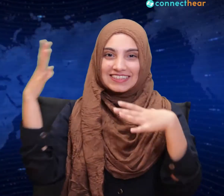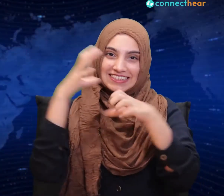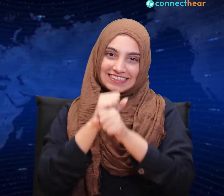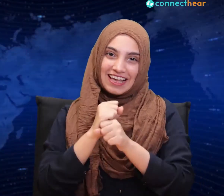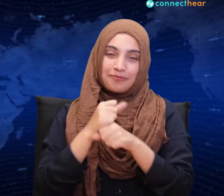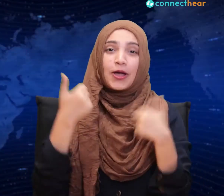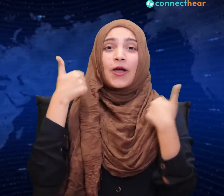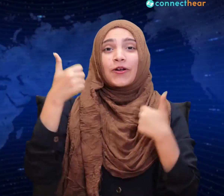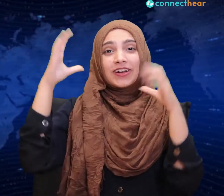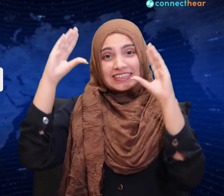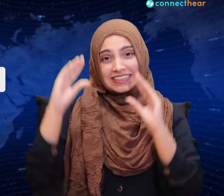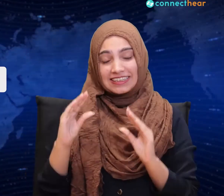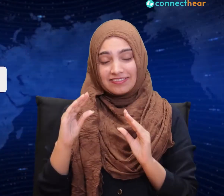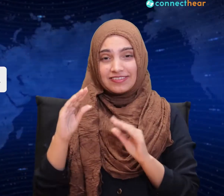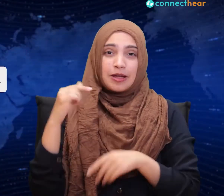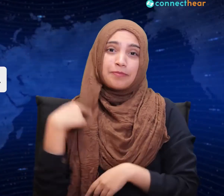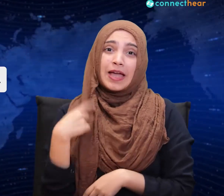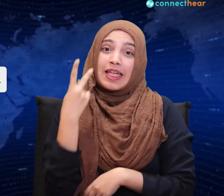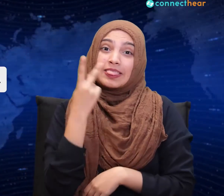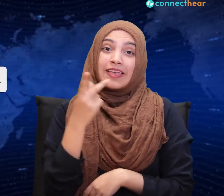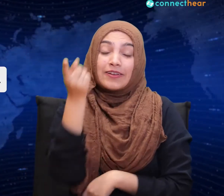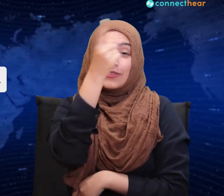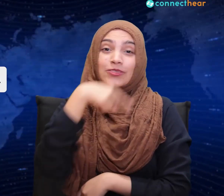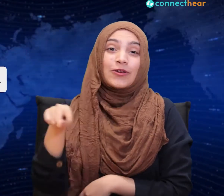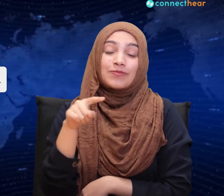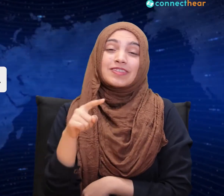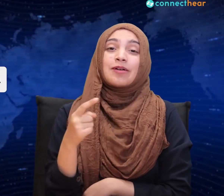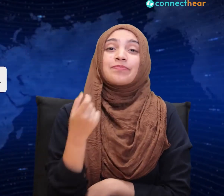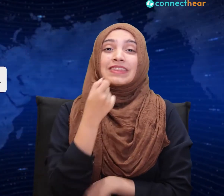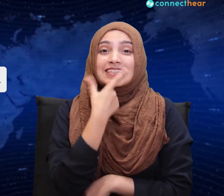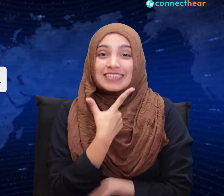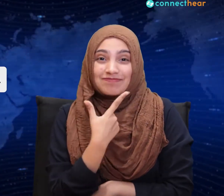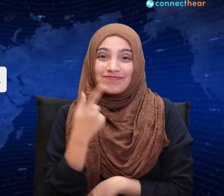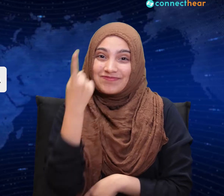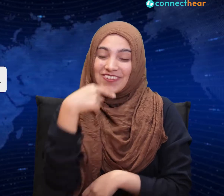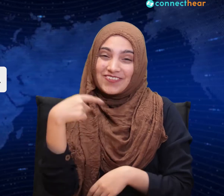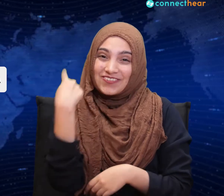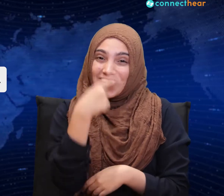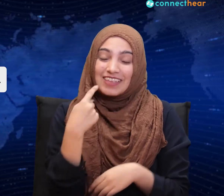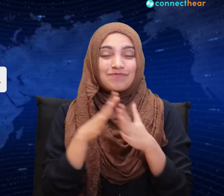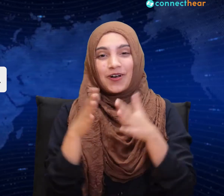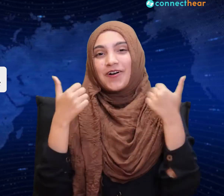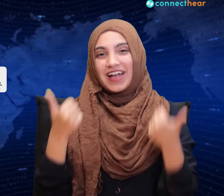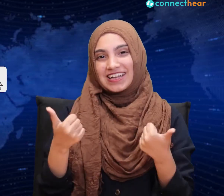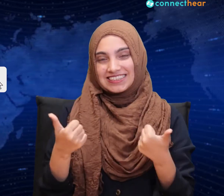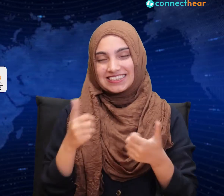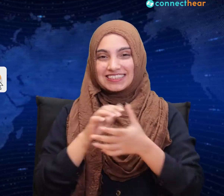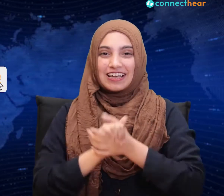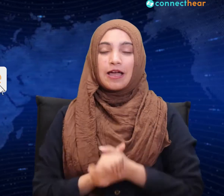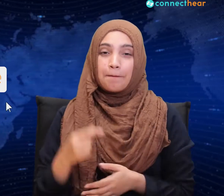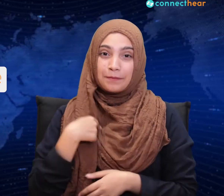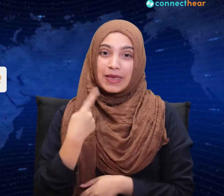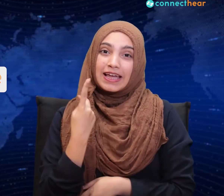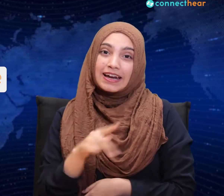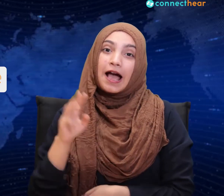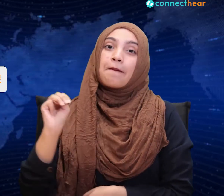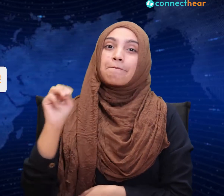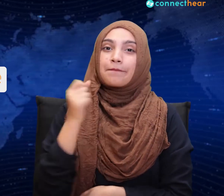Hello, everyone. Good evening. So good to see your smiling faces. This is Minerva, and these